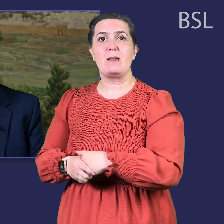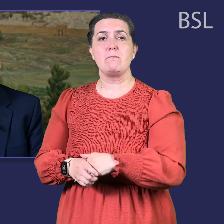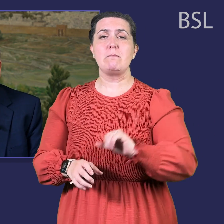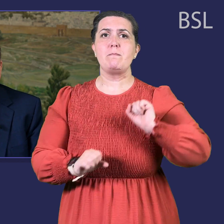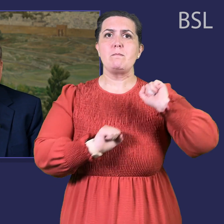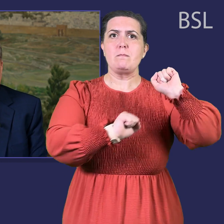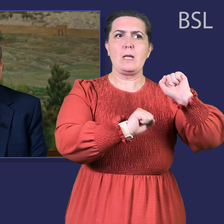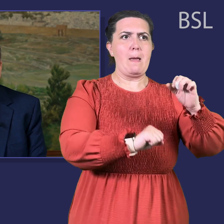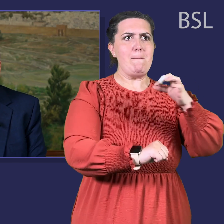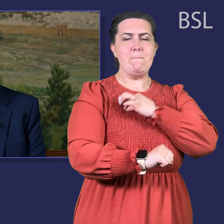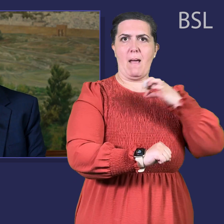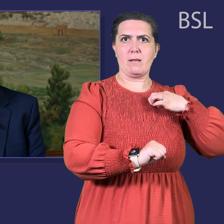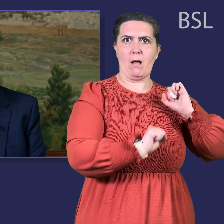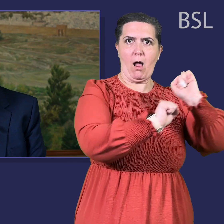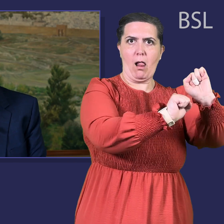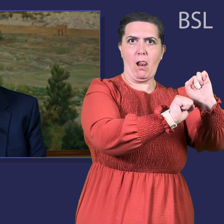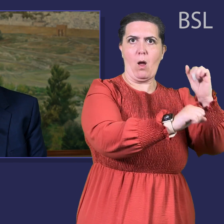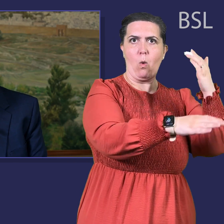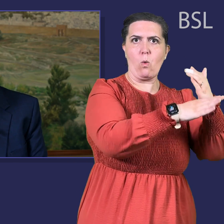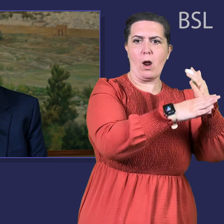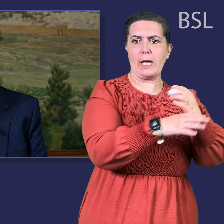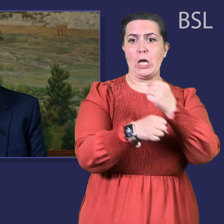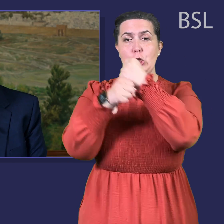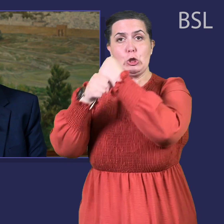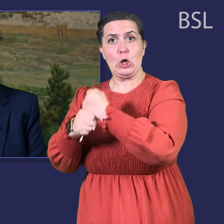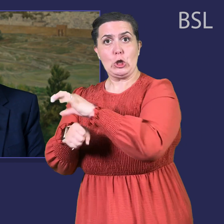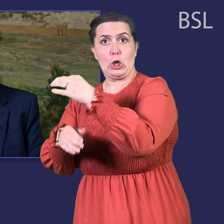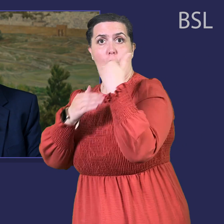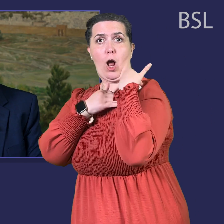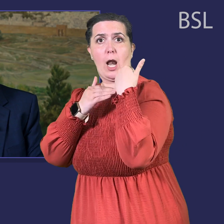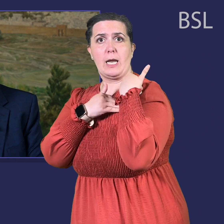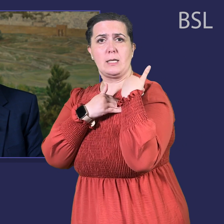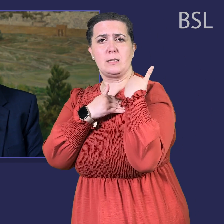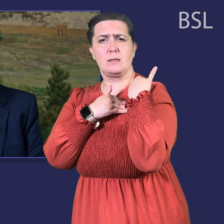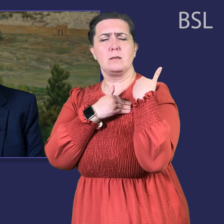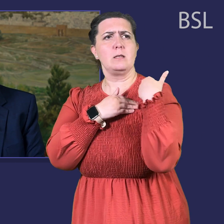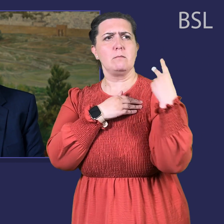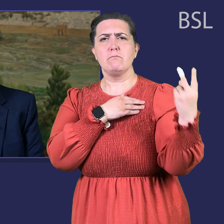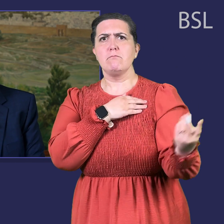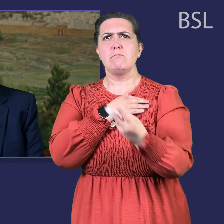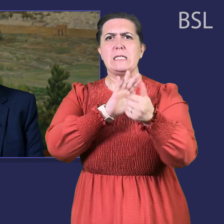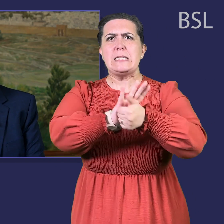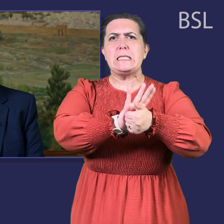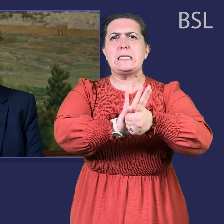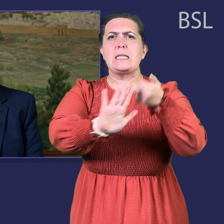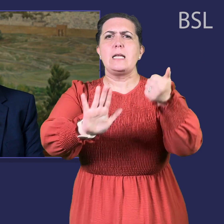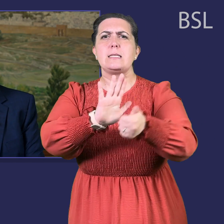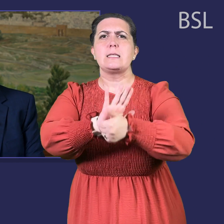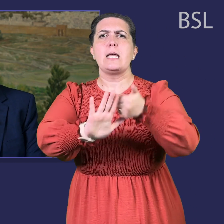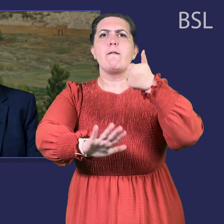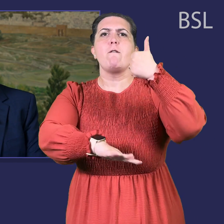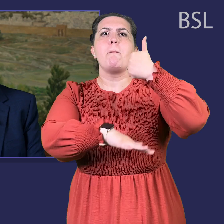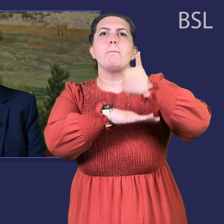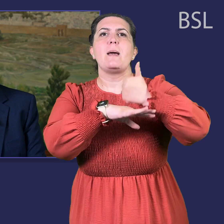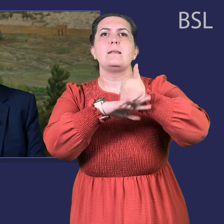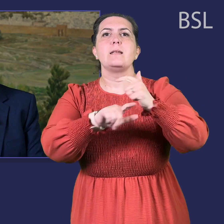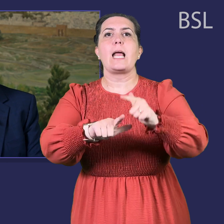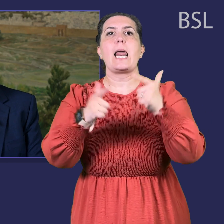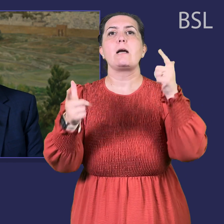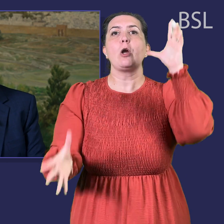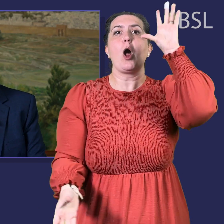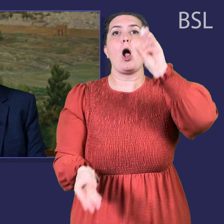To facilitate both his surgical career and his church callings, he has mastered